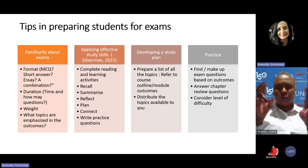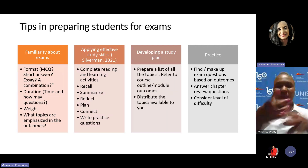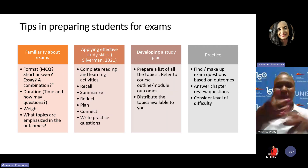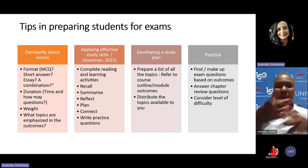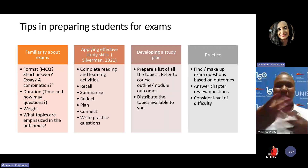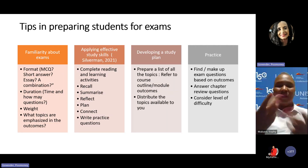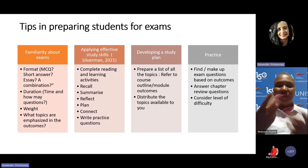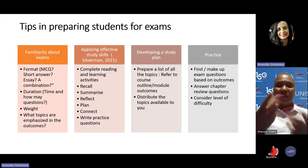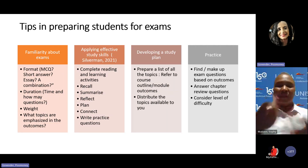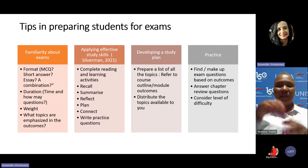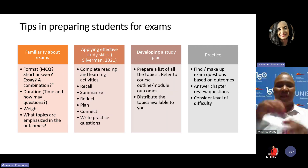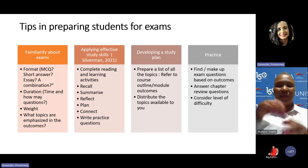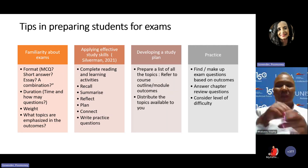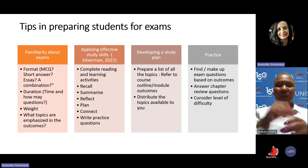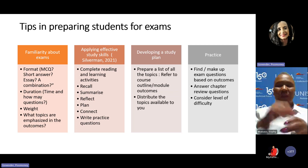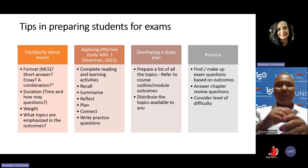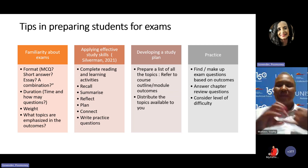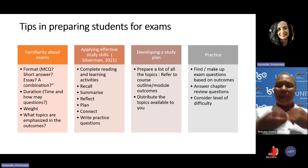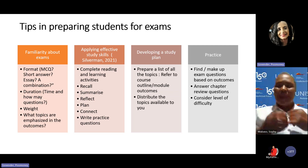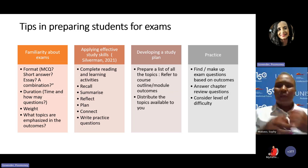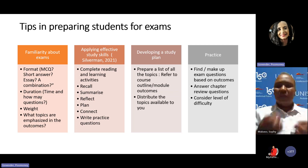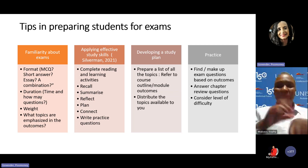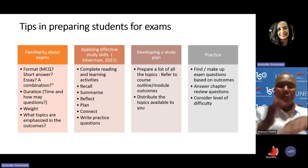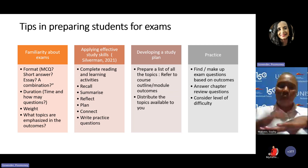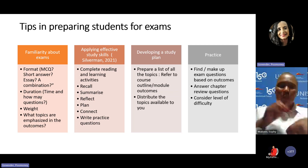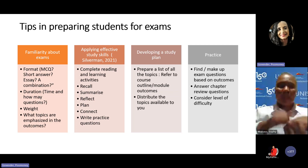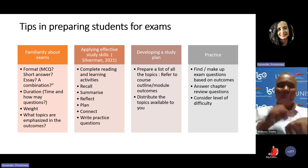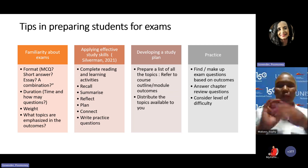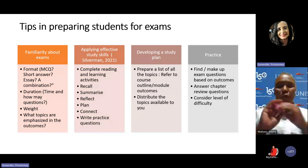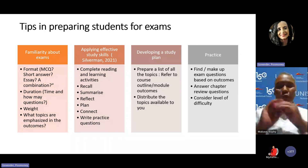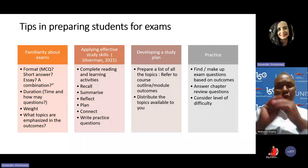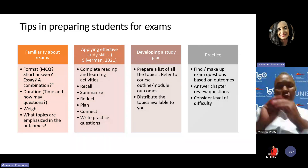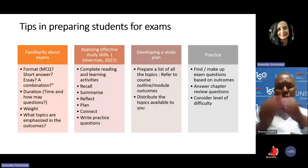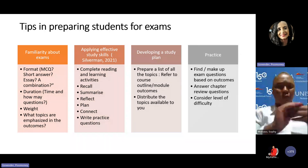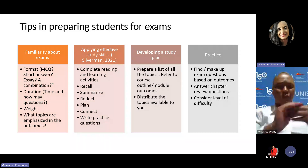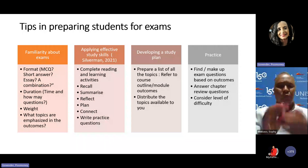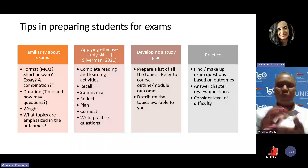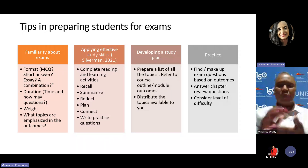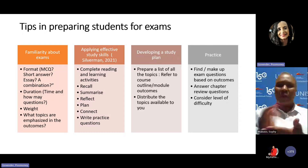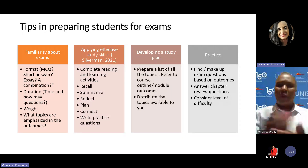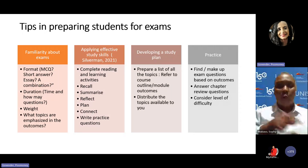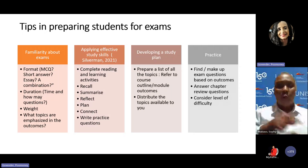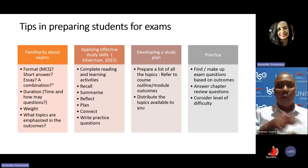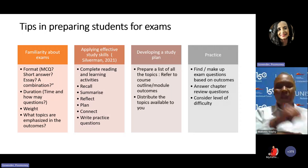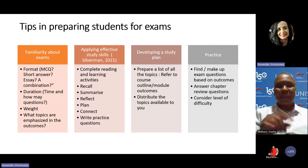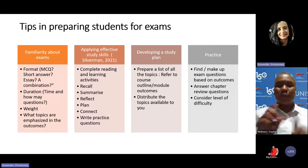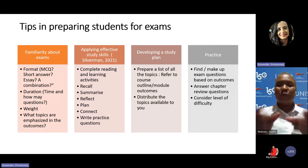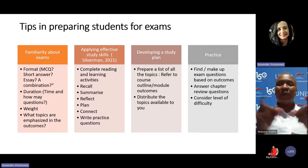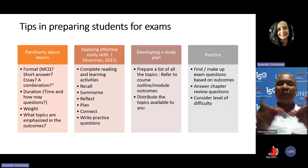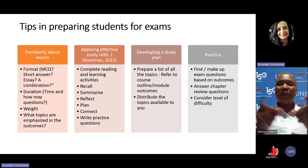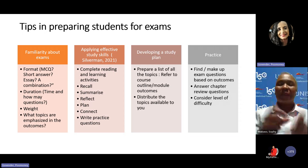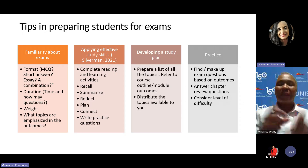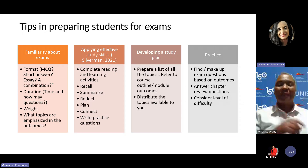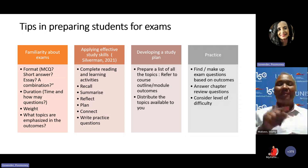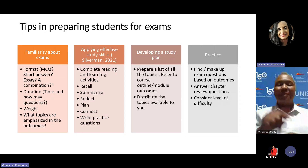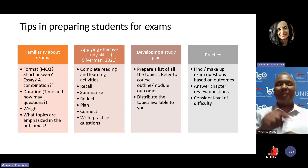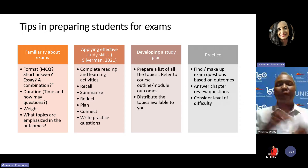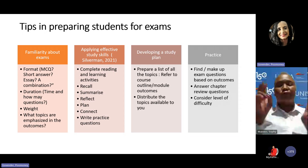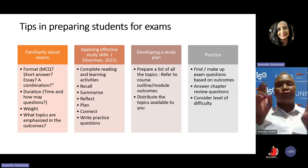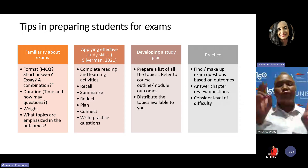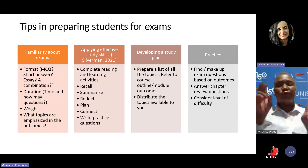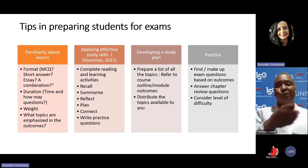allocate more time so that you cover those concepts adequately, right? Distribute the topics available